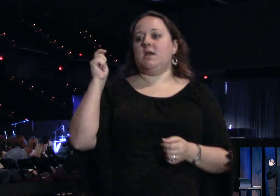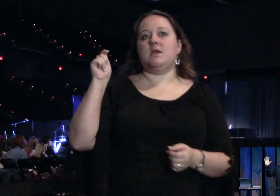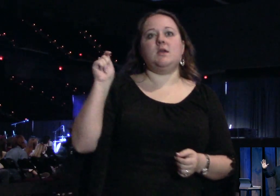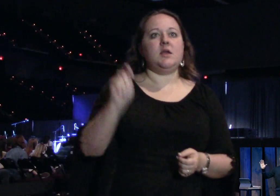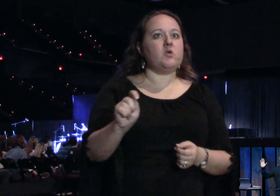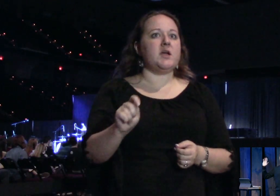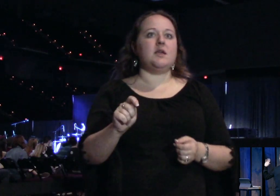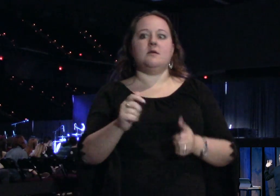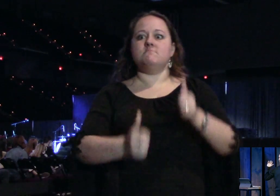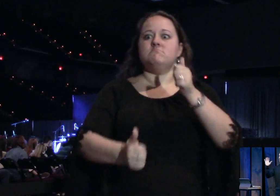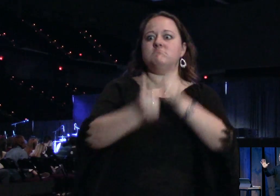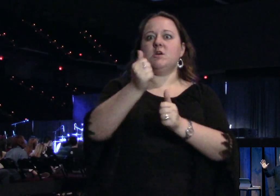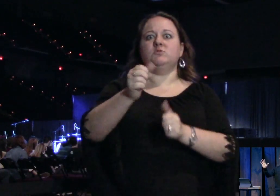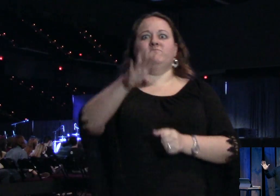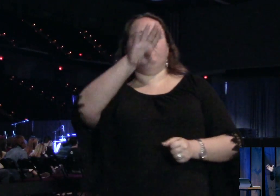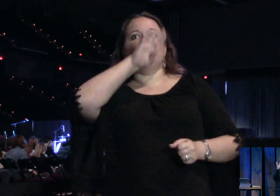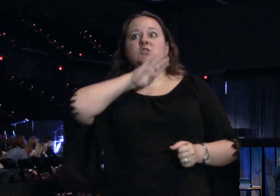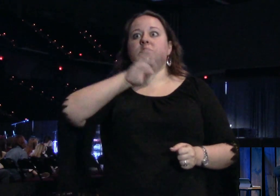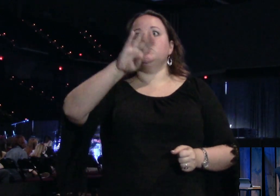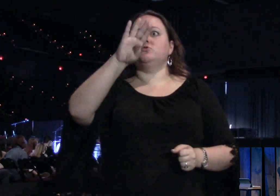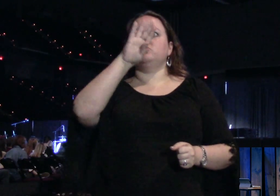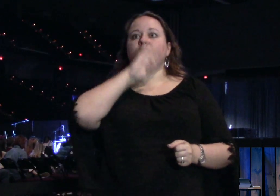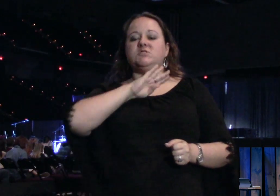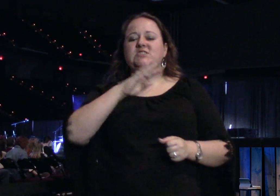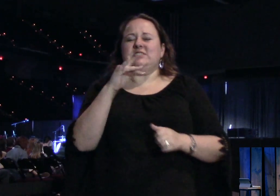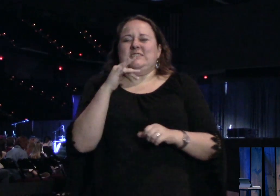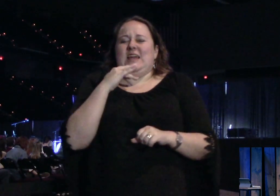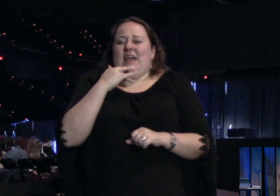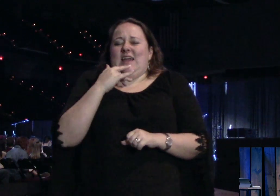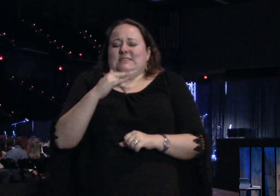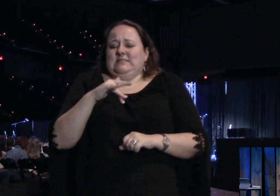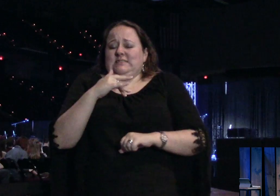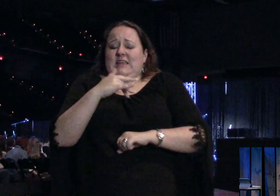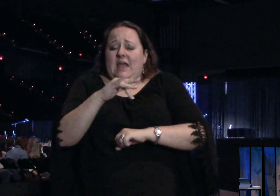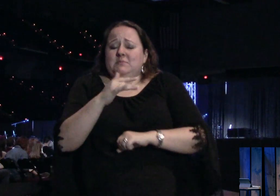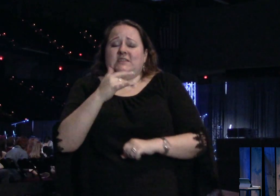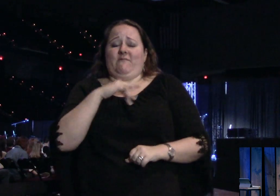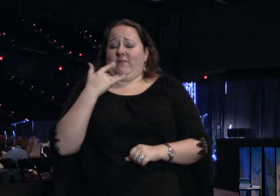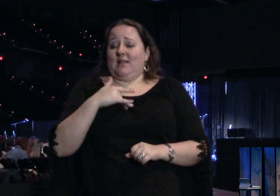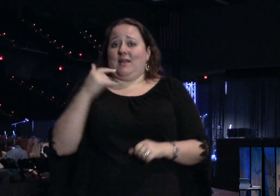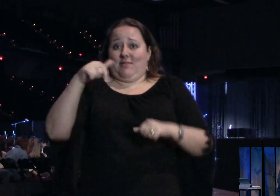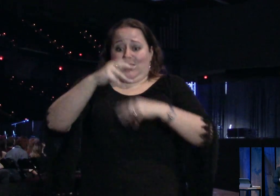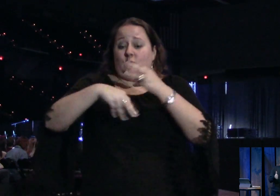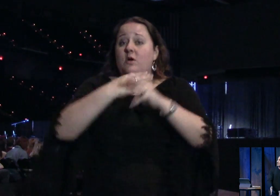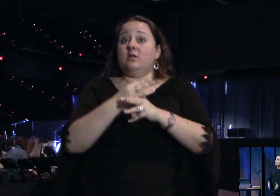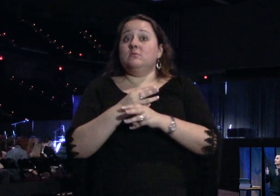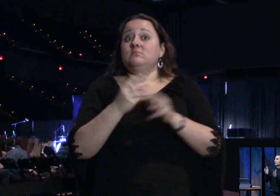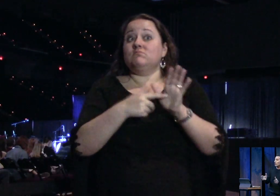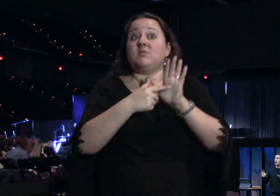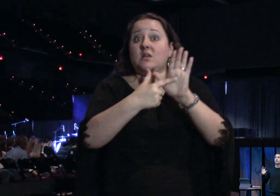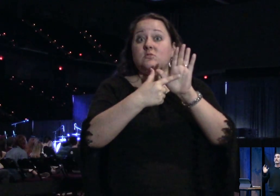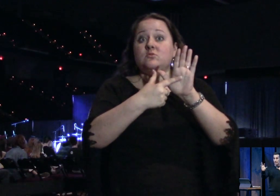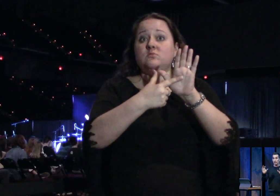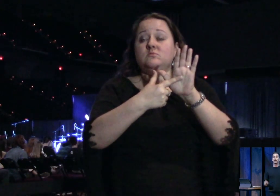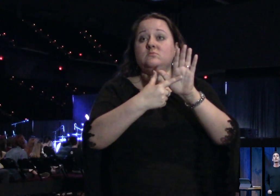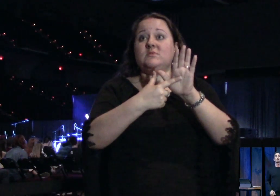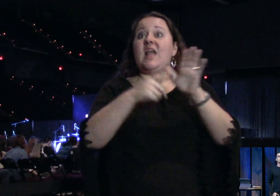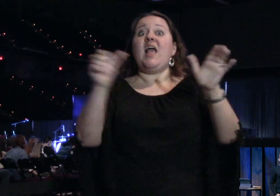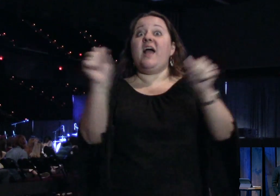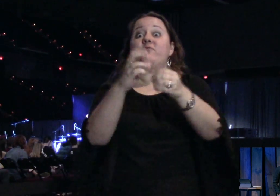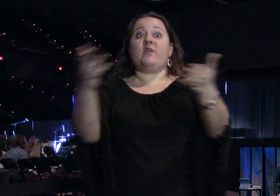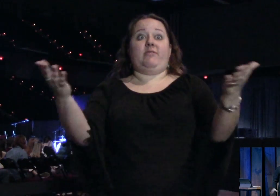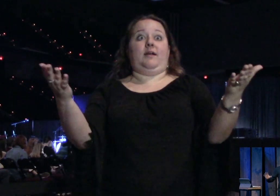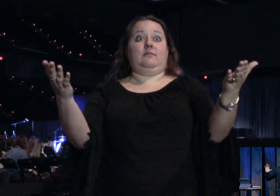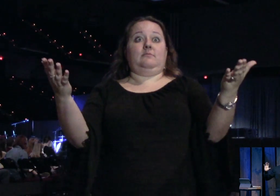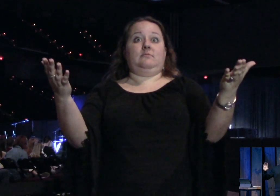down, by far, without question, the most frustratingly empty thing in this world, here it